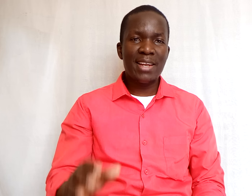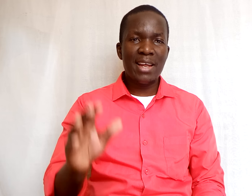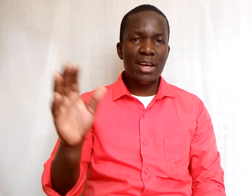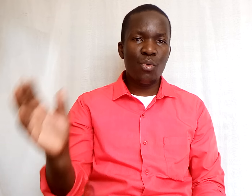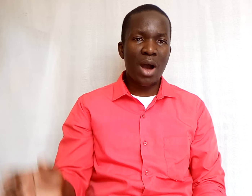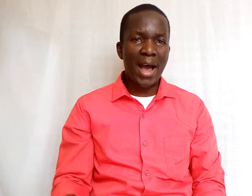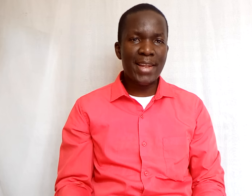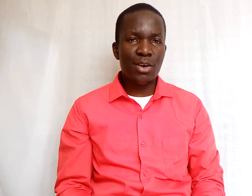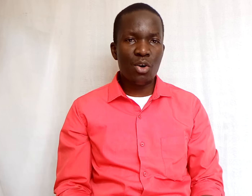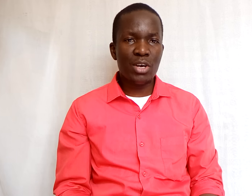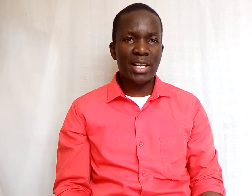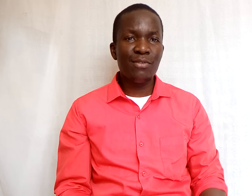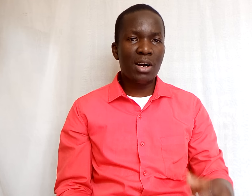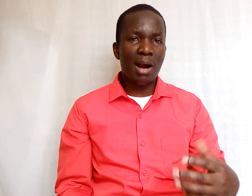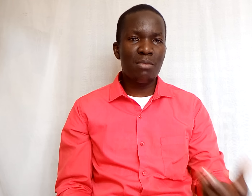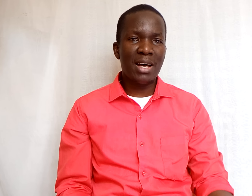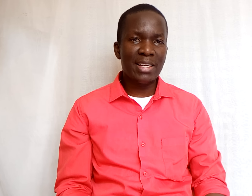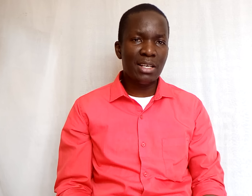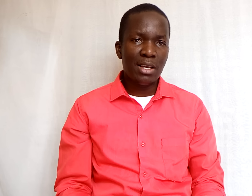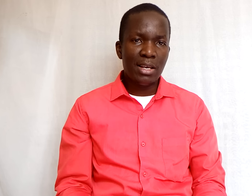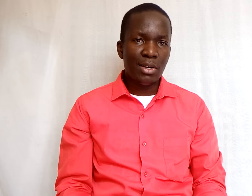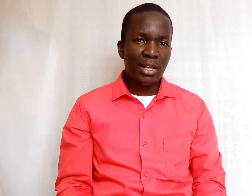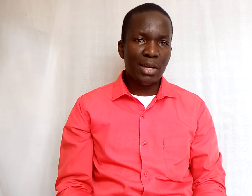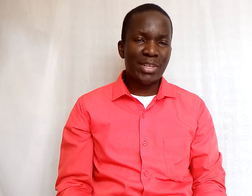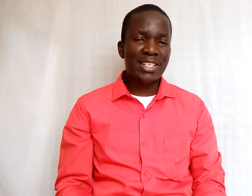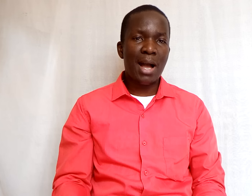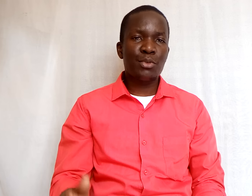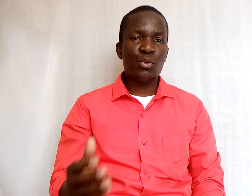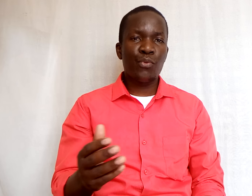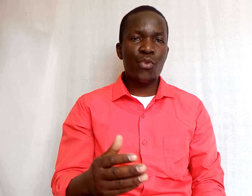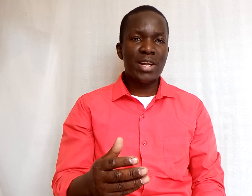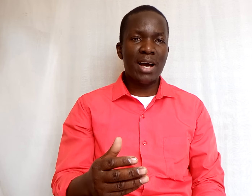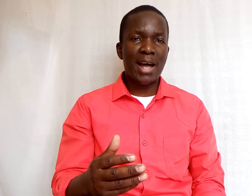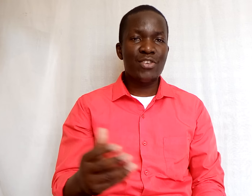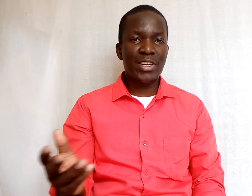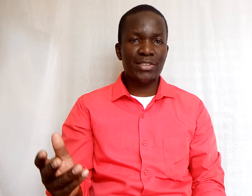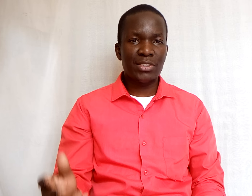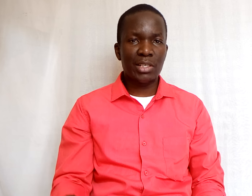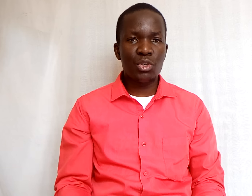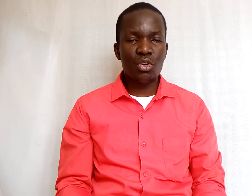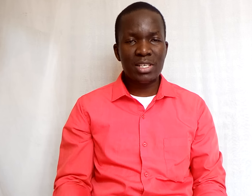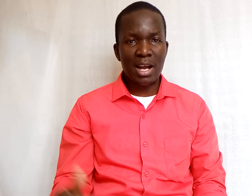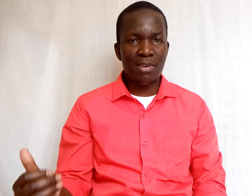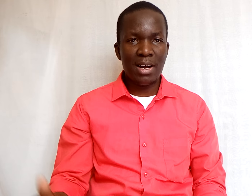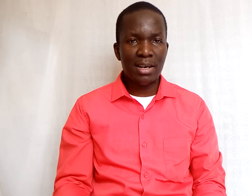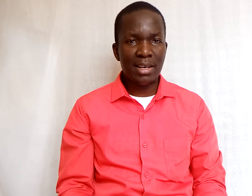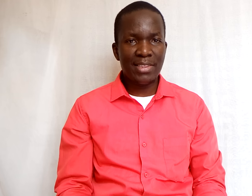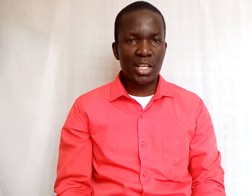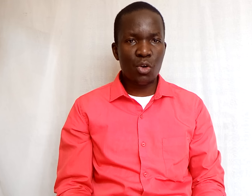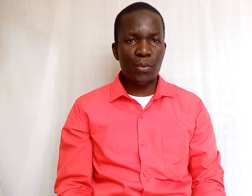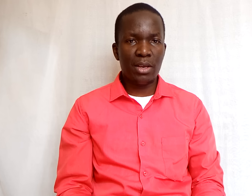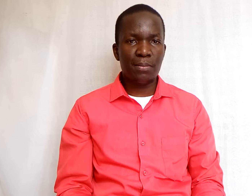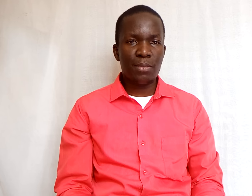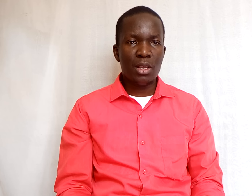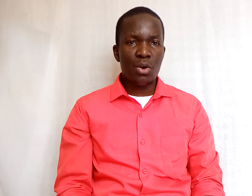any word or any vocabulary when it comes to food and drinks that we did not cover in the other topic, we are